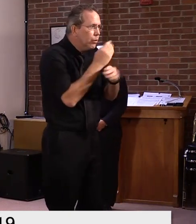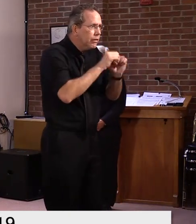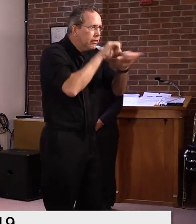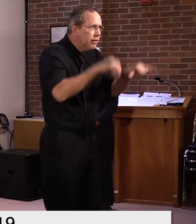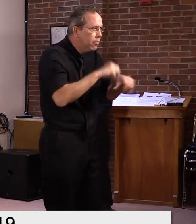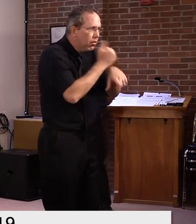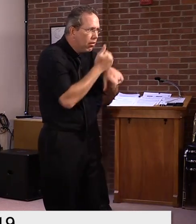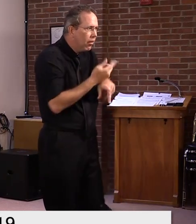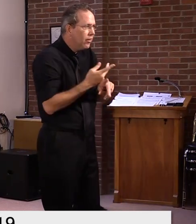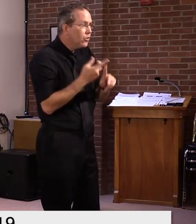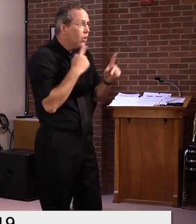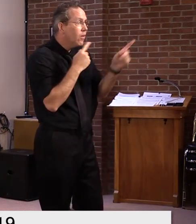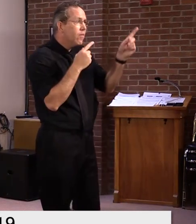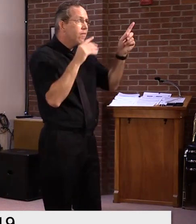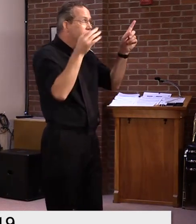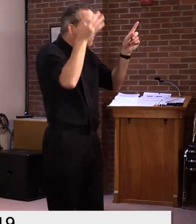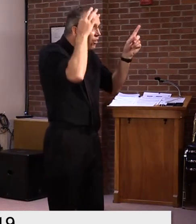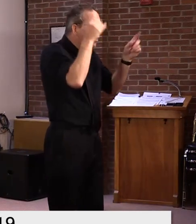Thank you very much.